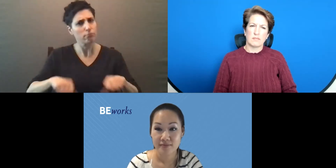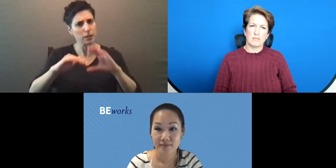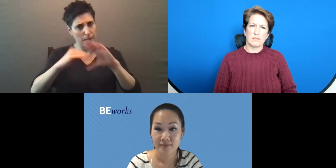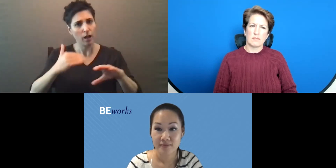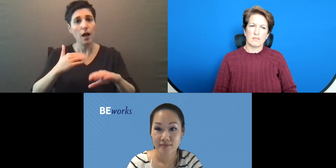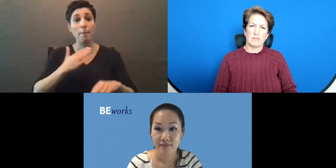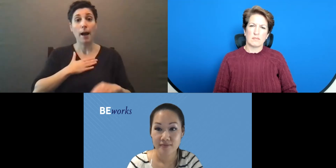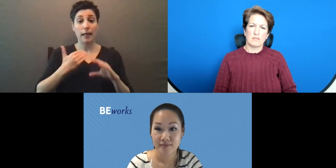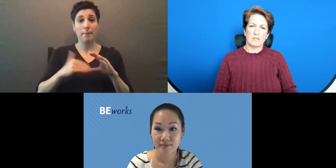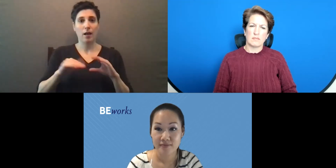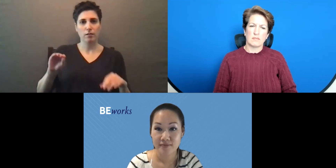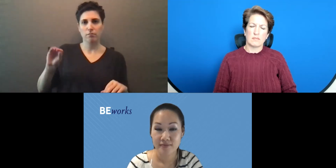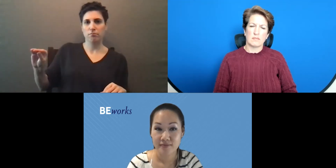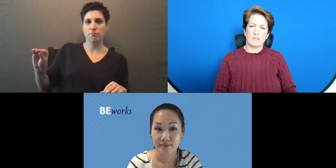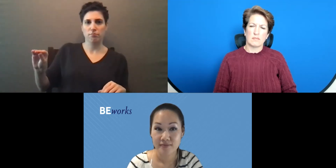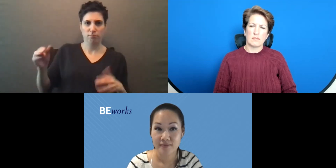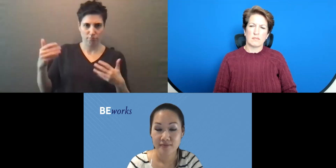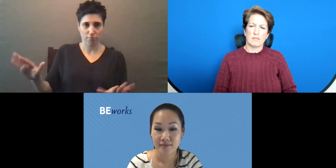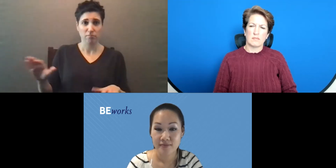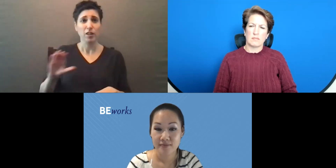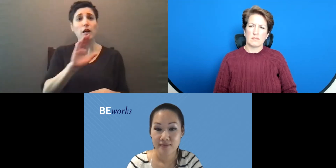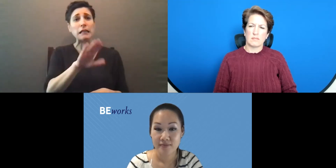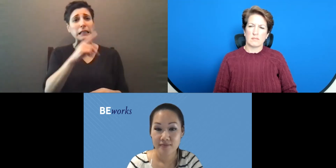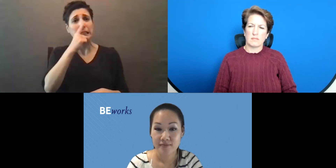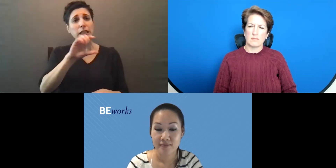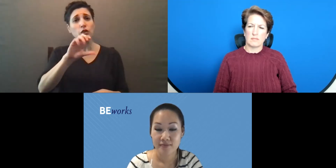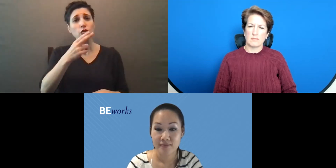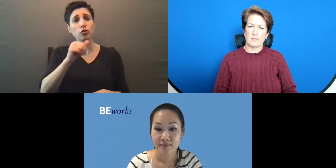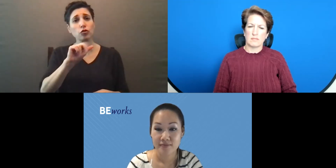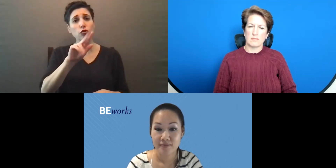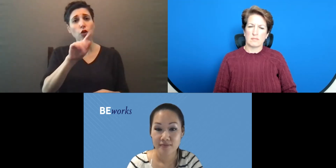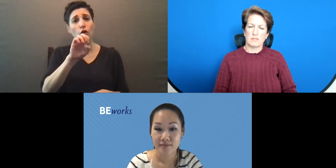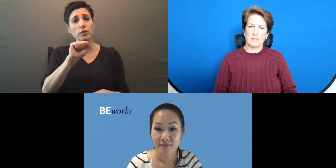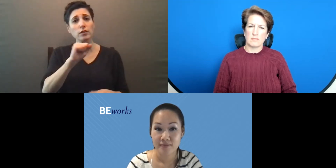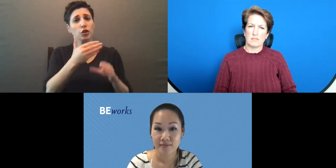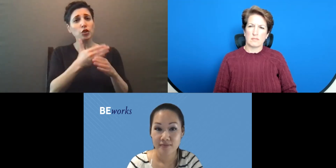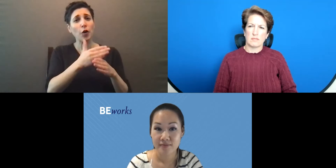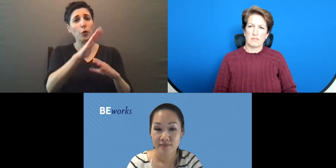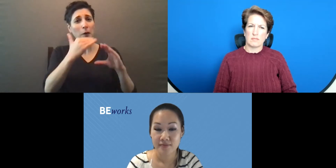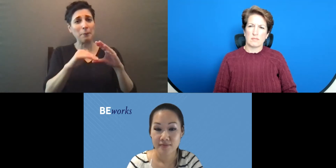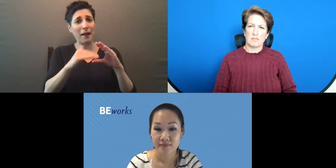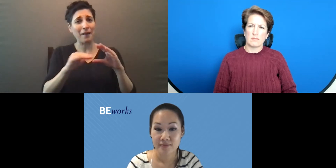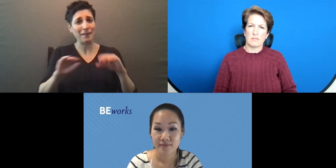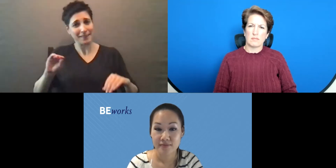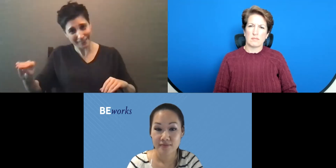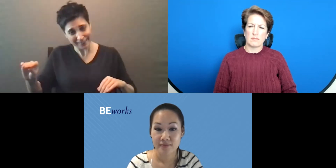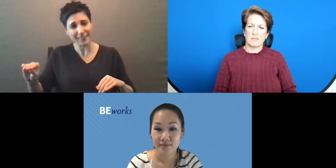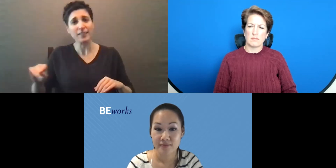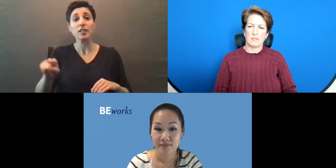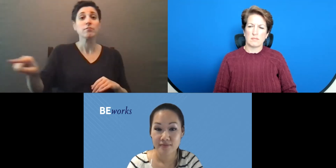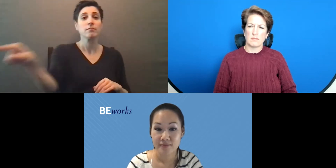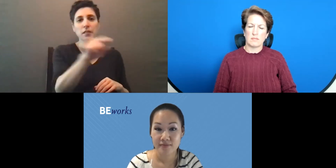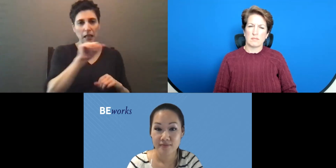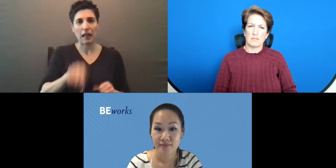email address, and if Charles would like to do the same, you can please feel free to contact either of us and give us further